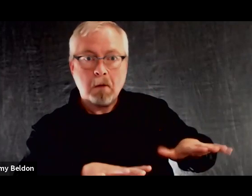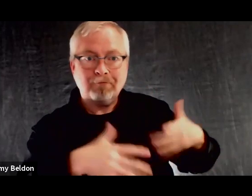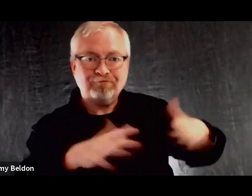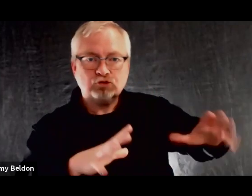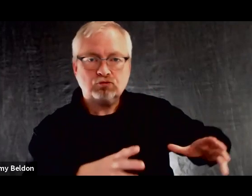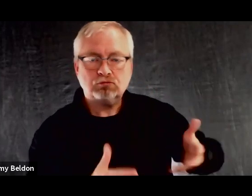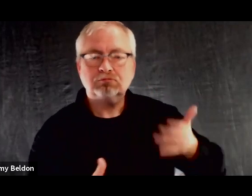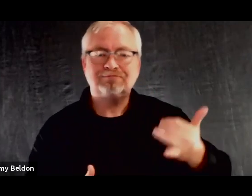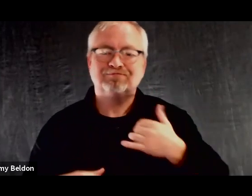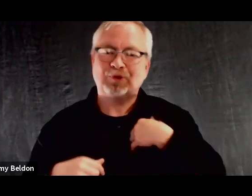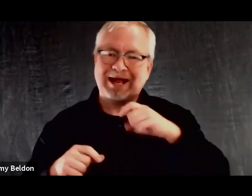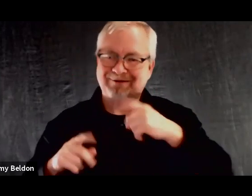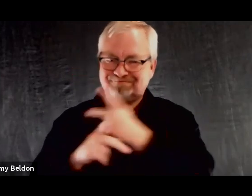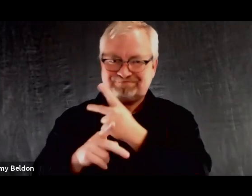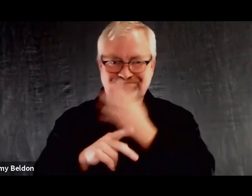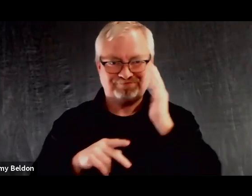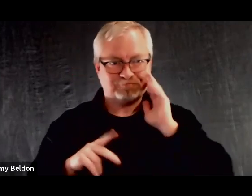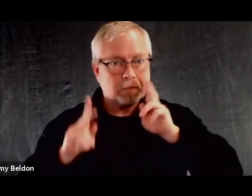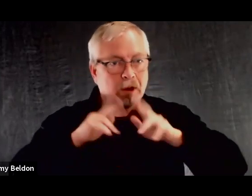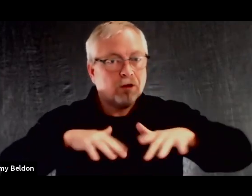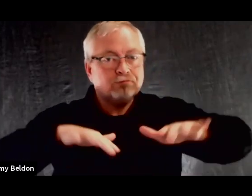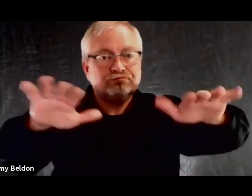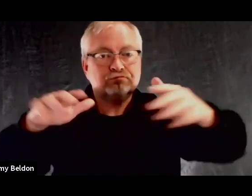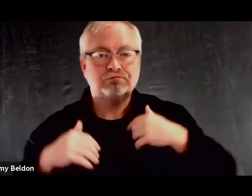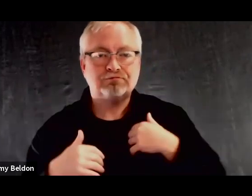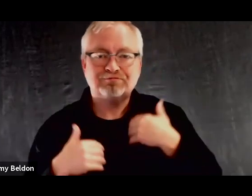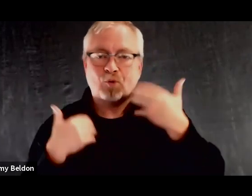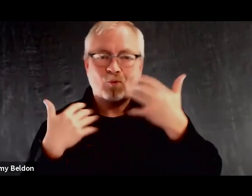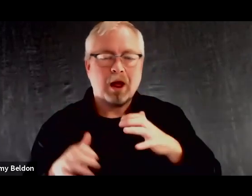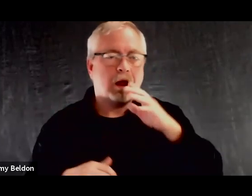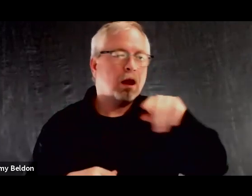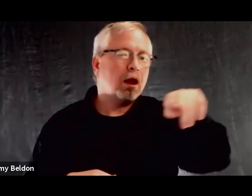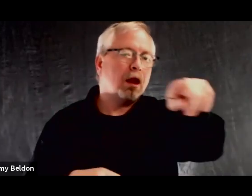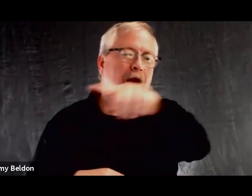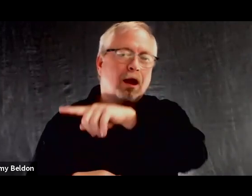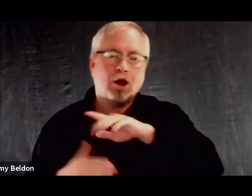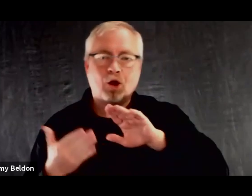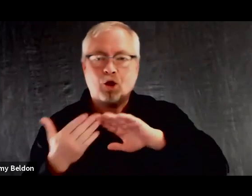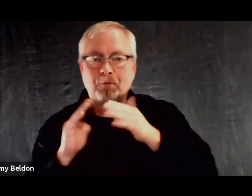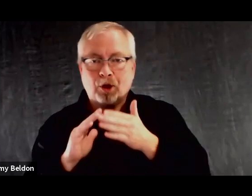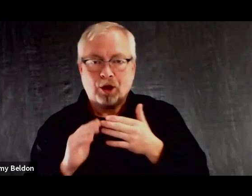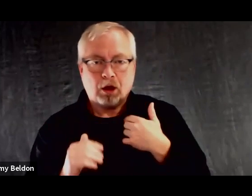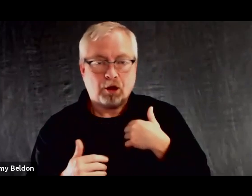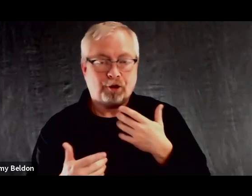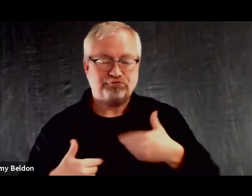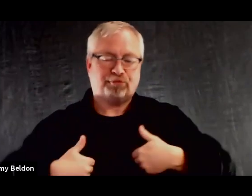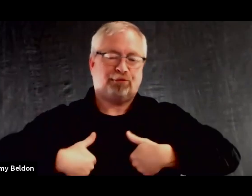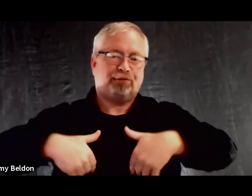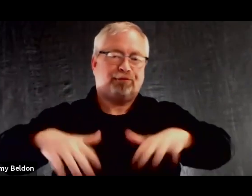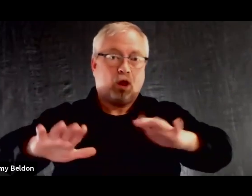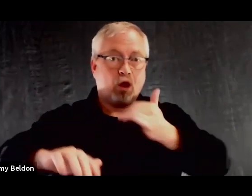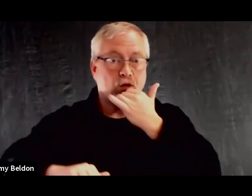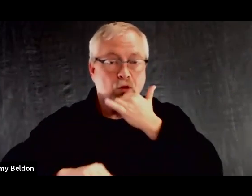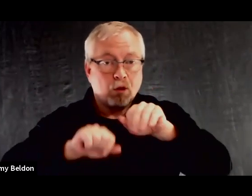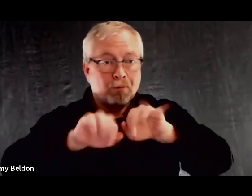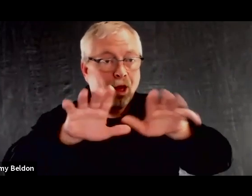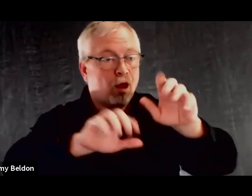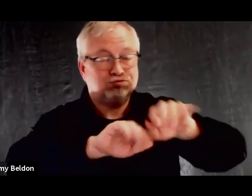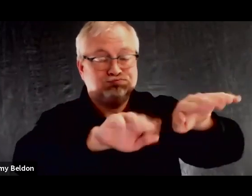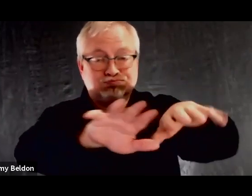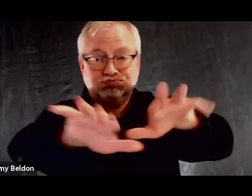ignore the fact that there's a lot of community spread and a lot of risk out there, are there ways to protect ourselves and protect each other